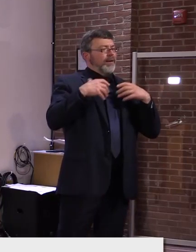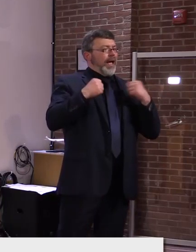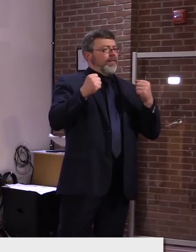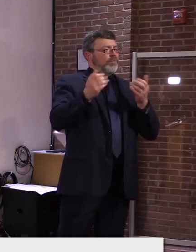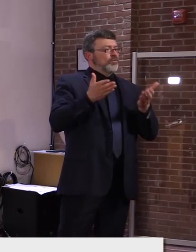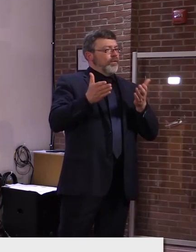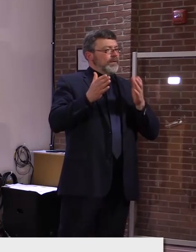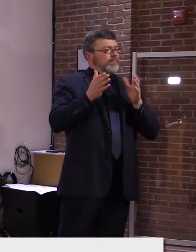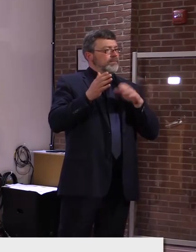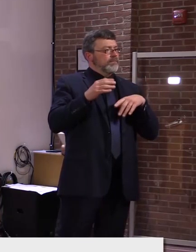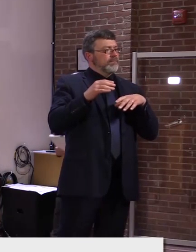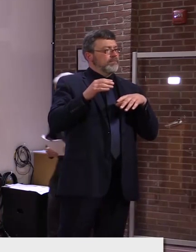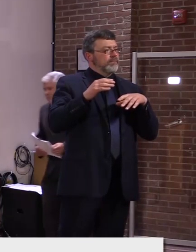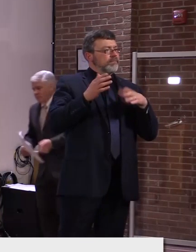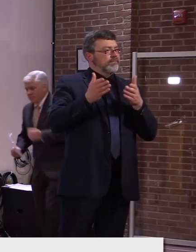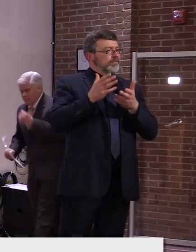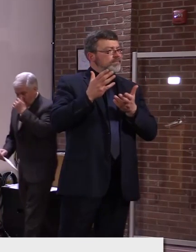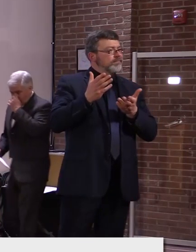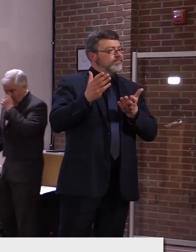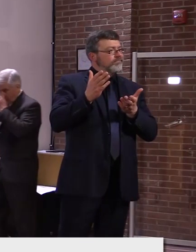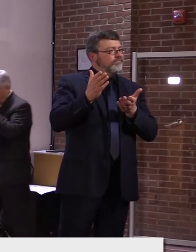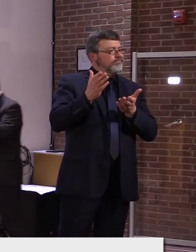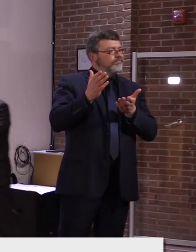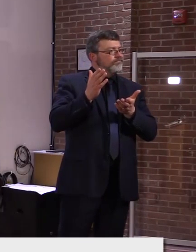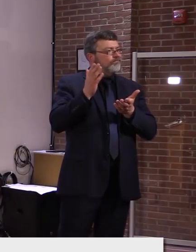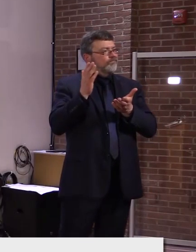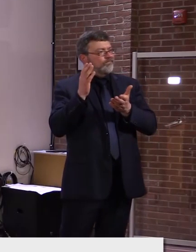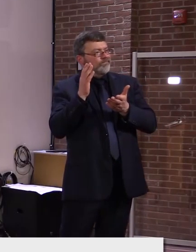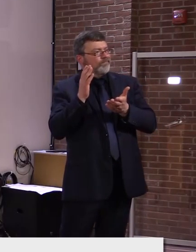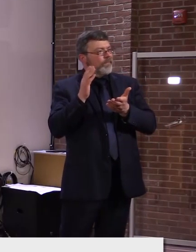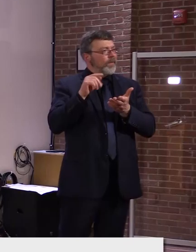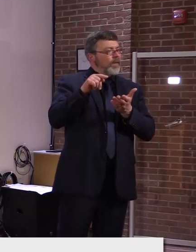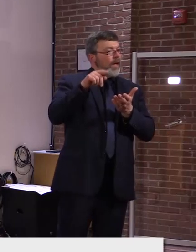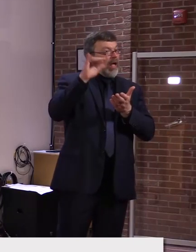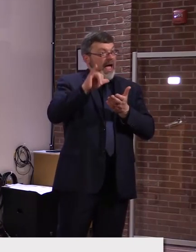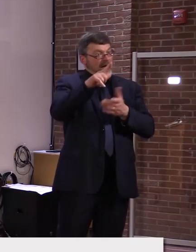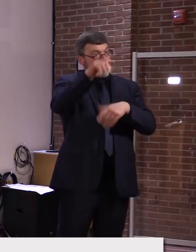North Beach? Are those 18 to 29-year-olds showing up at all for those?